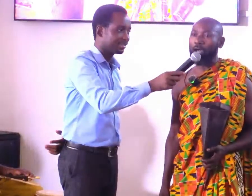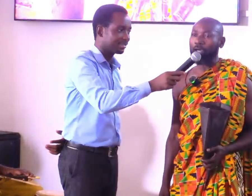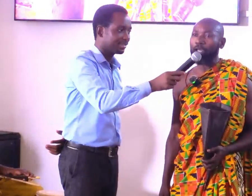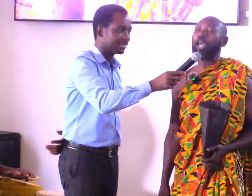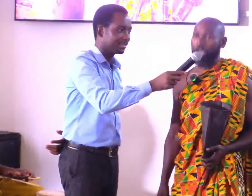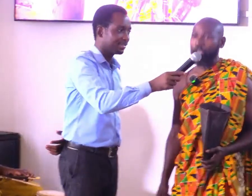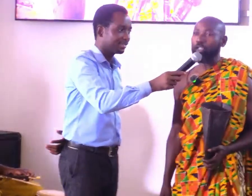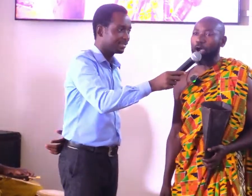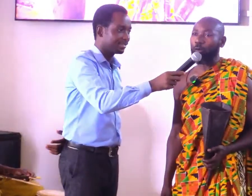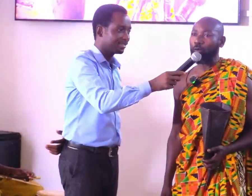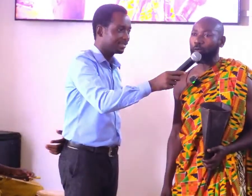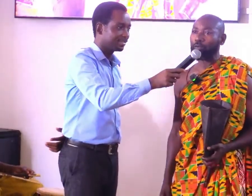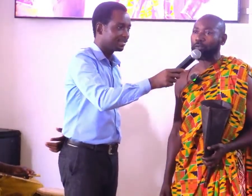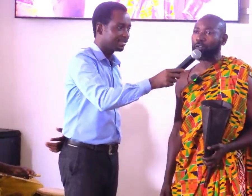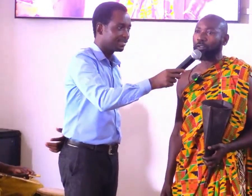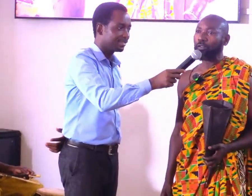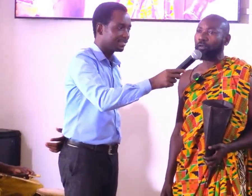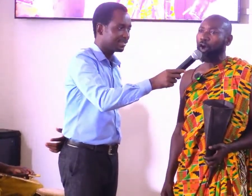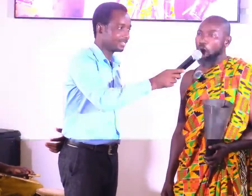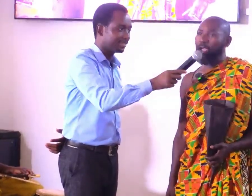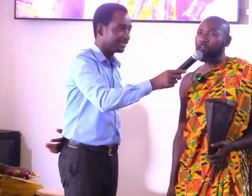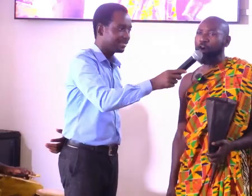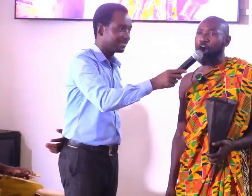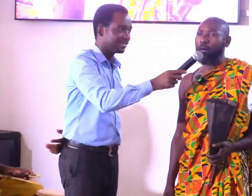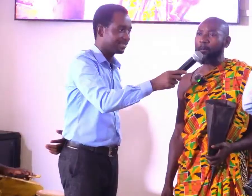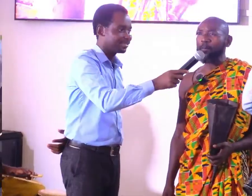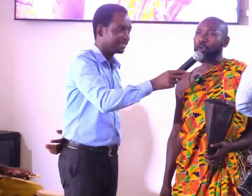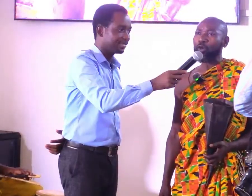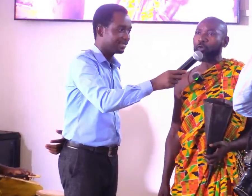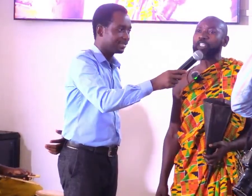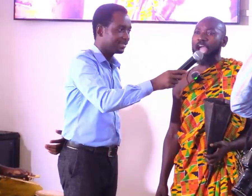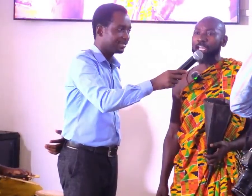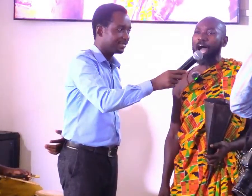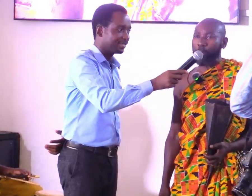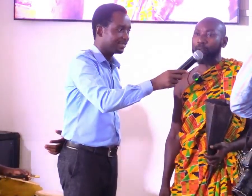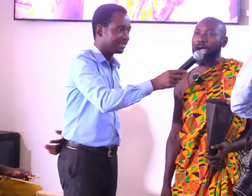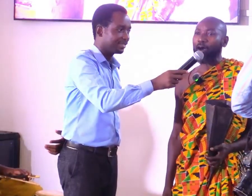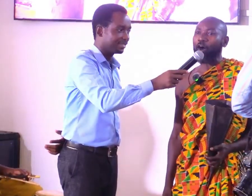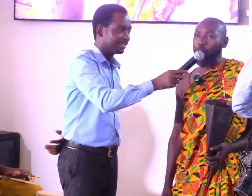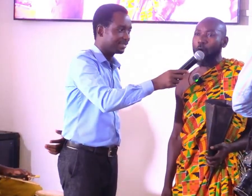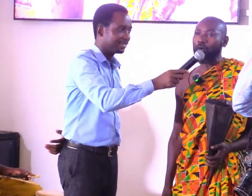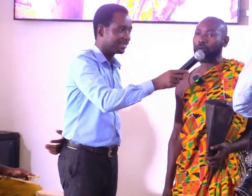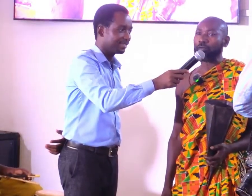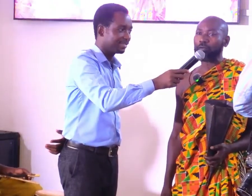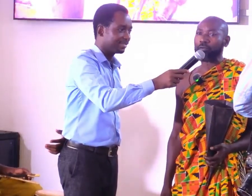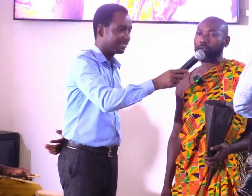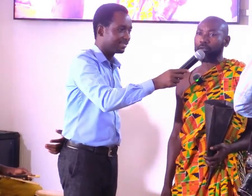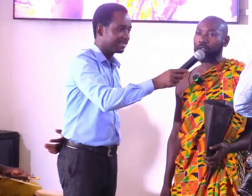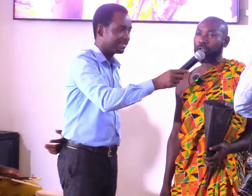hoa, ene unya hon. Obefo, Regina Appiah-Opong,